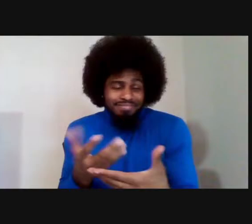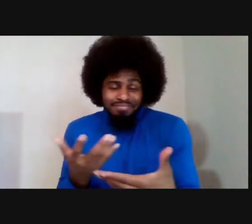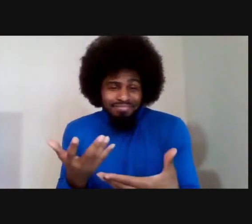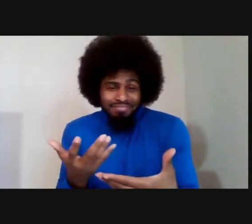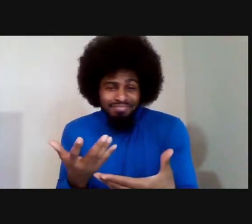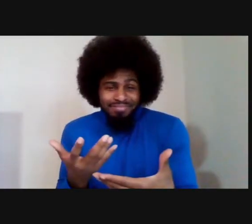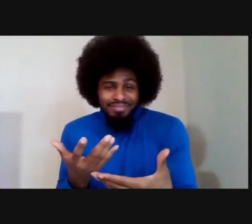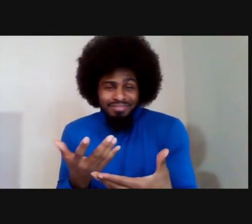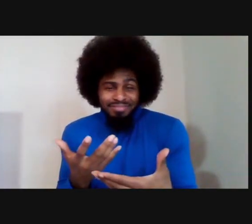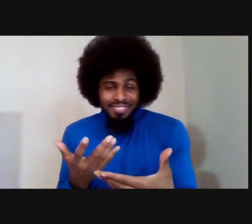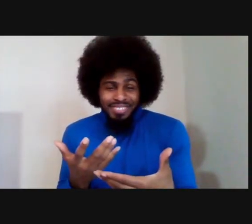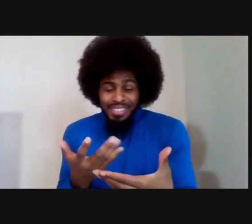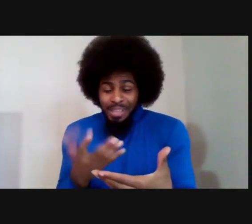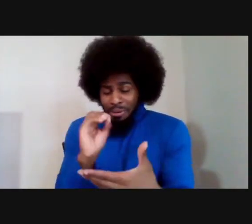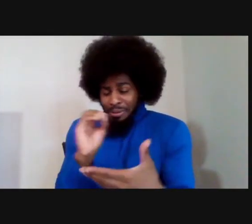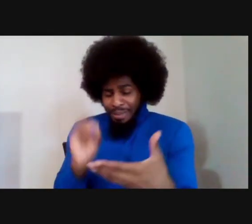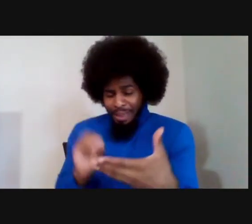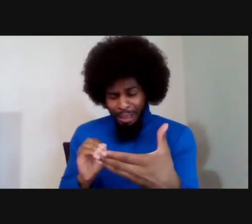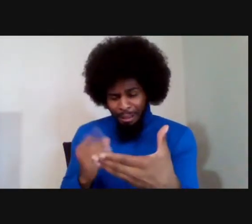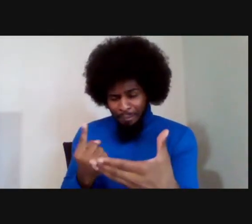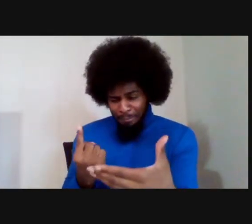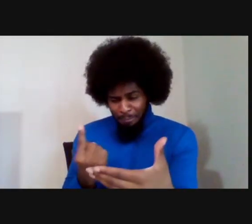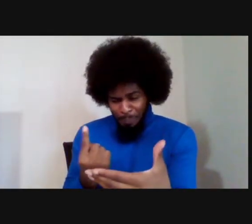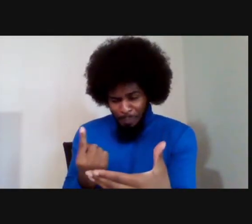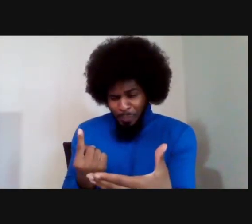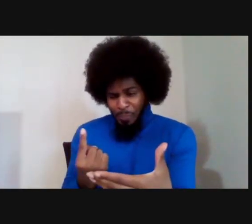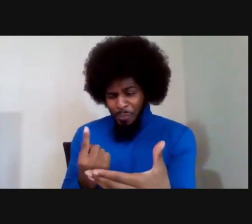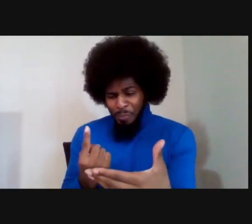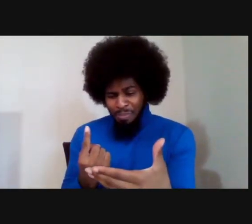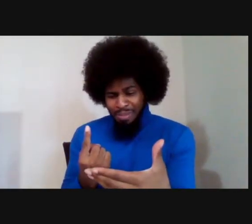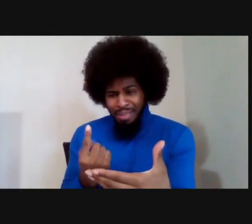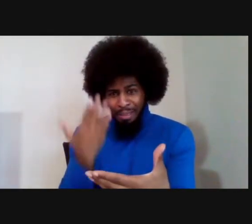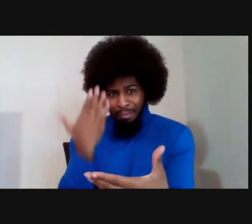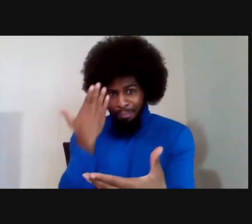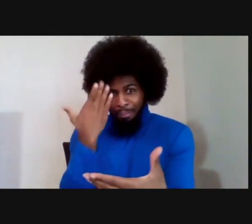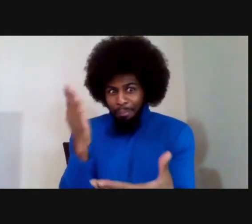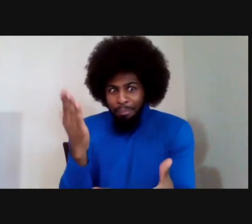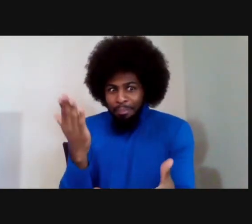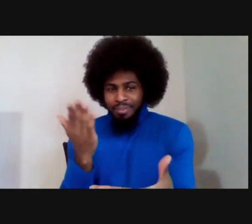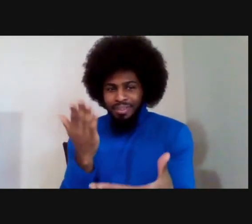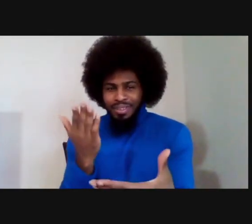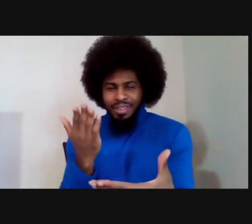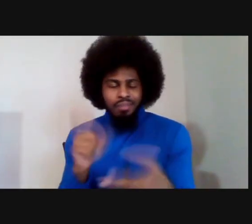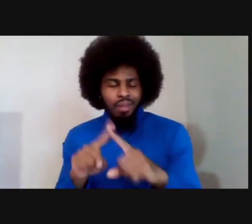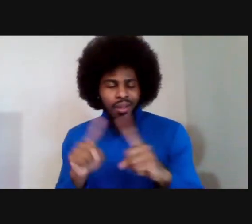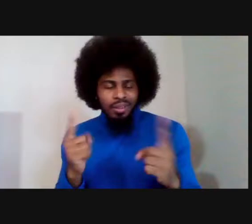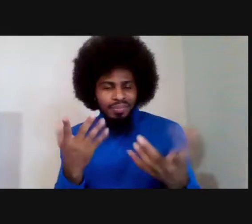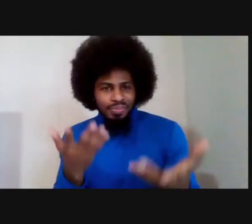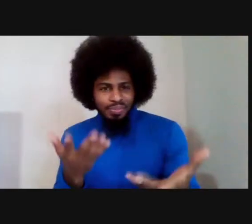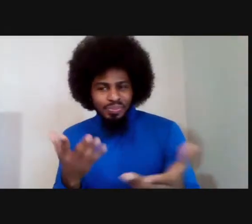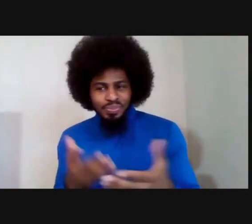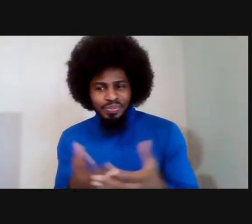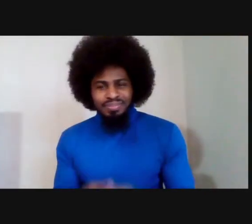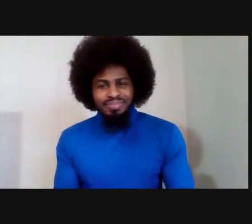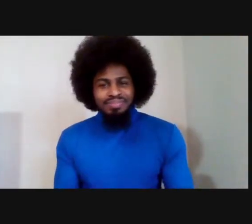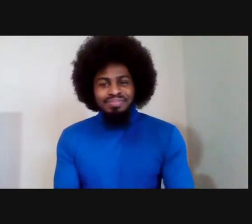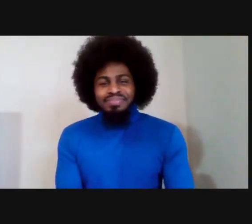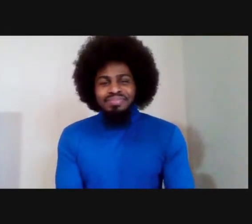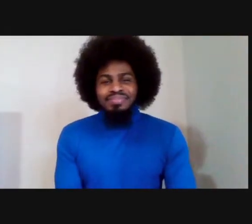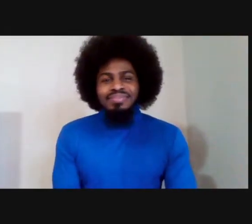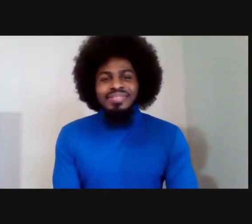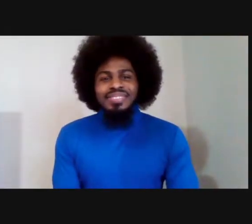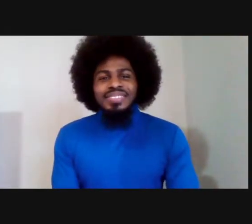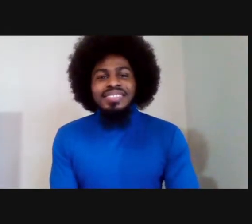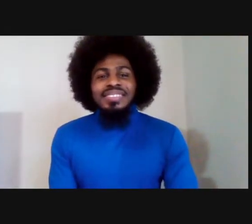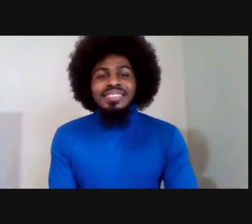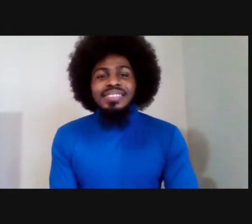Something. It's got some percent of something that feels a little fizzy in it. So we go. I have one of the mothers and I'm supposed to